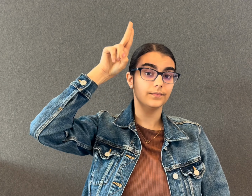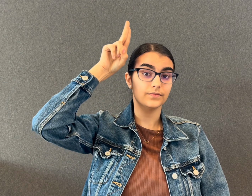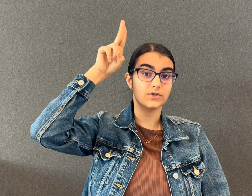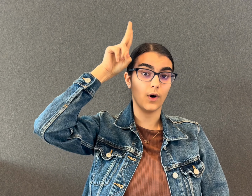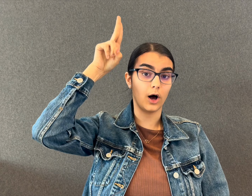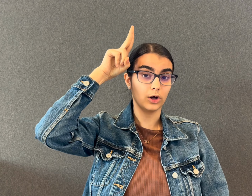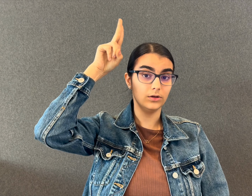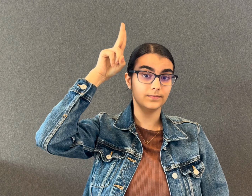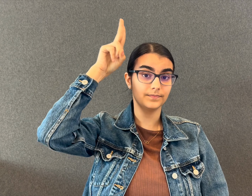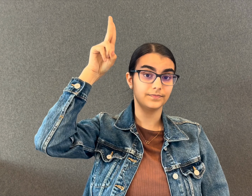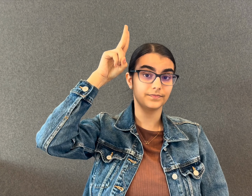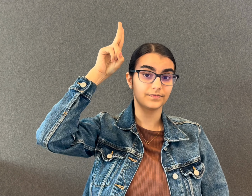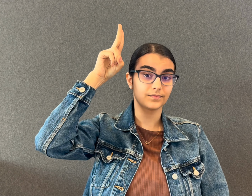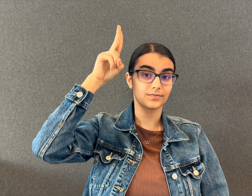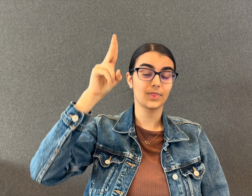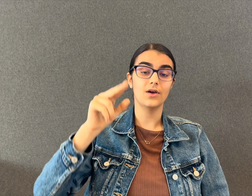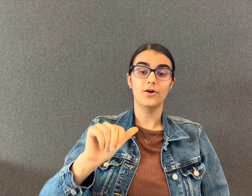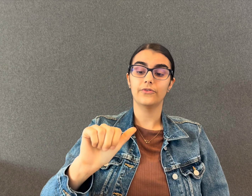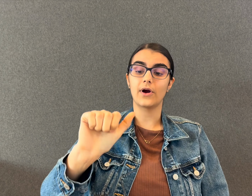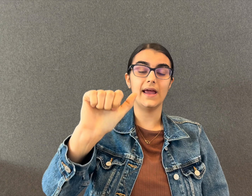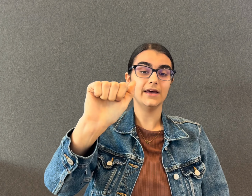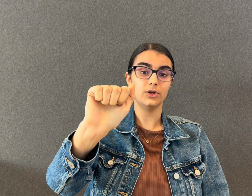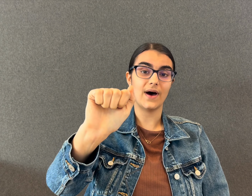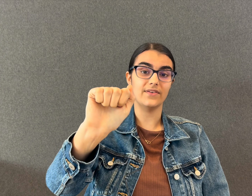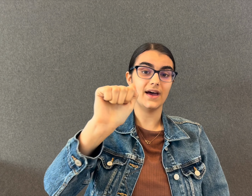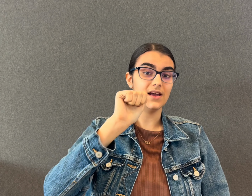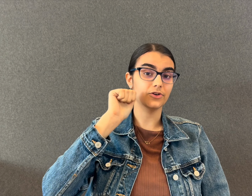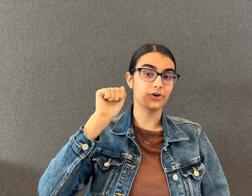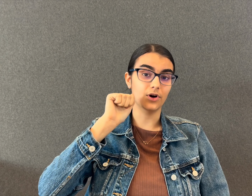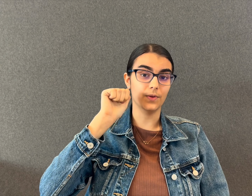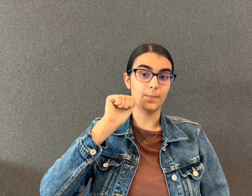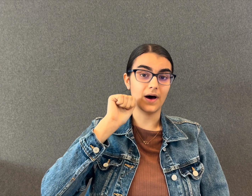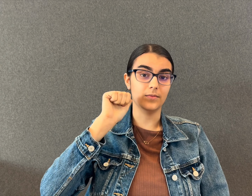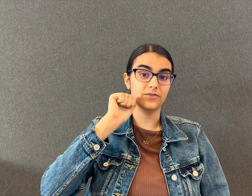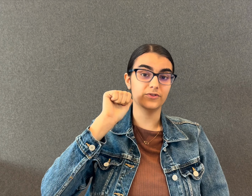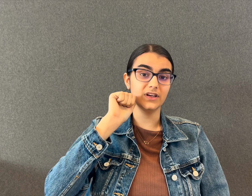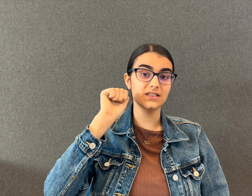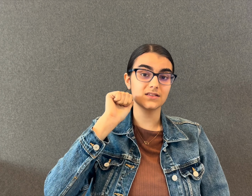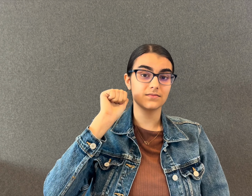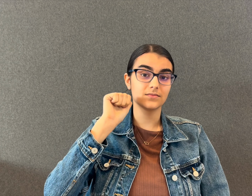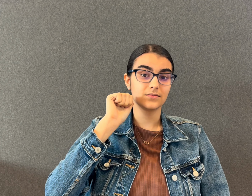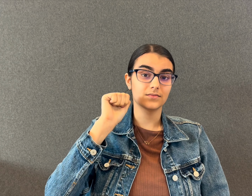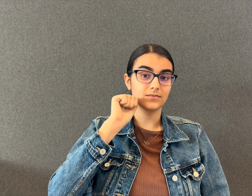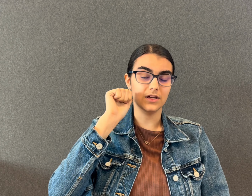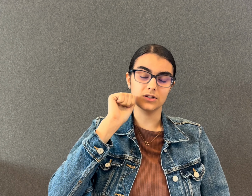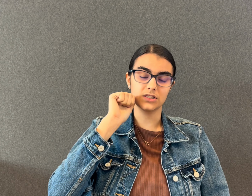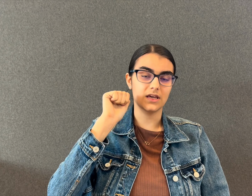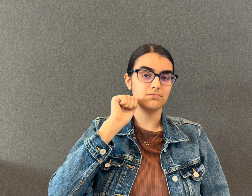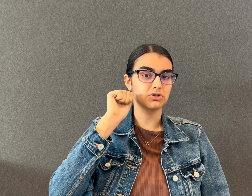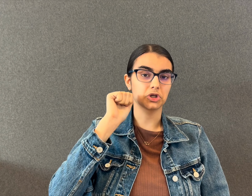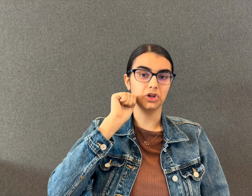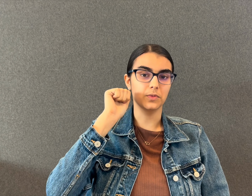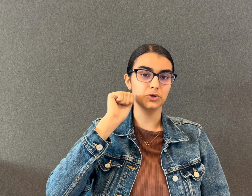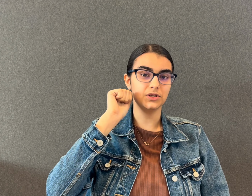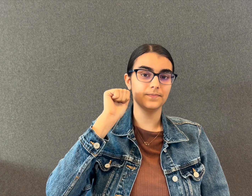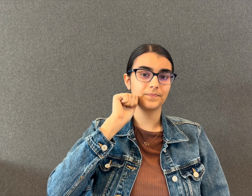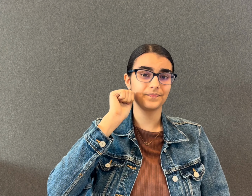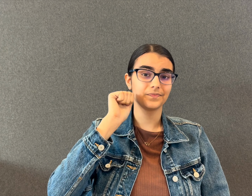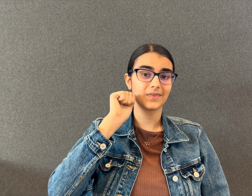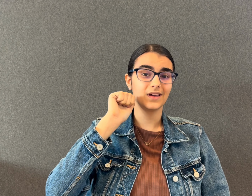So uncle. For aunt, you have A, and you're gonna go at the bottom of your face in the same circular motion.